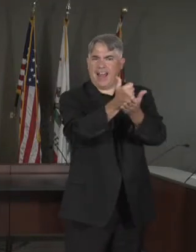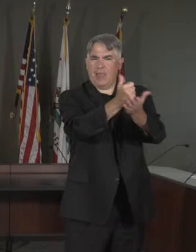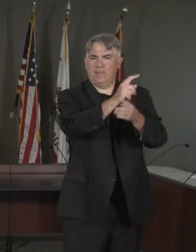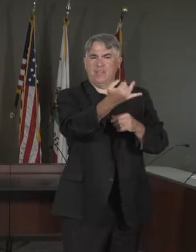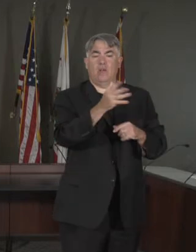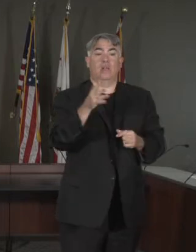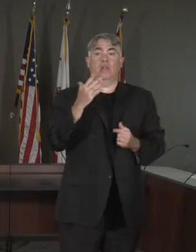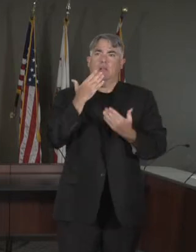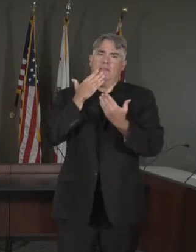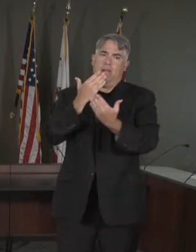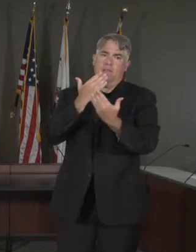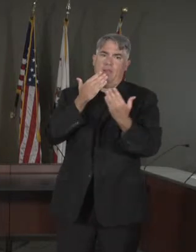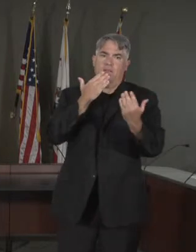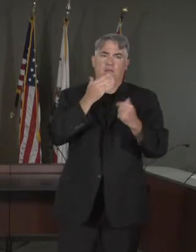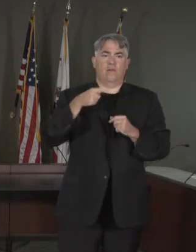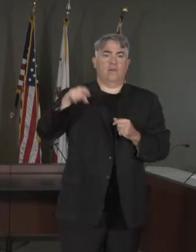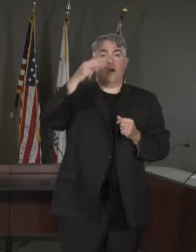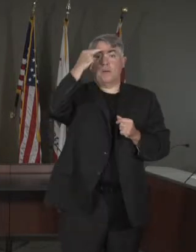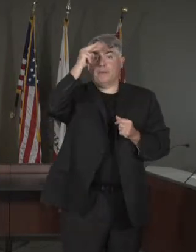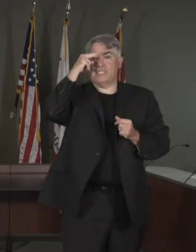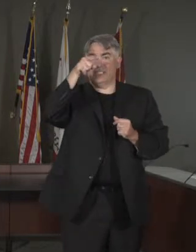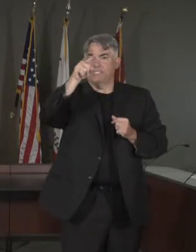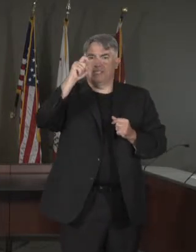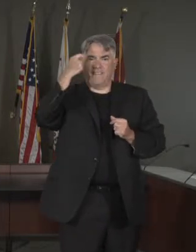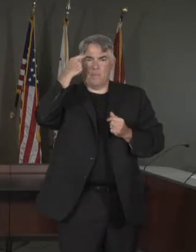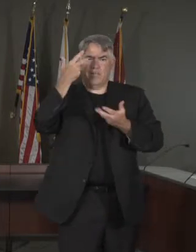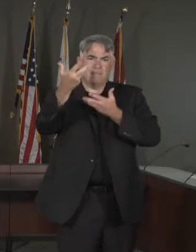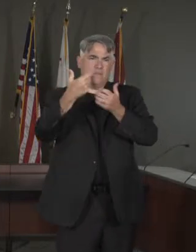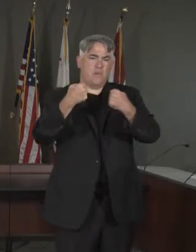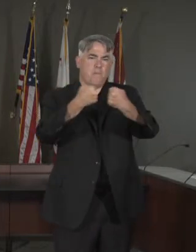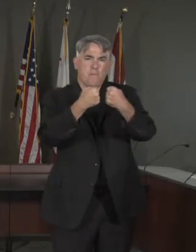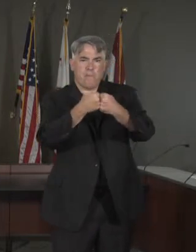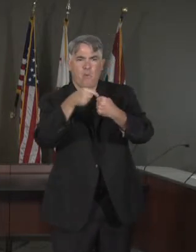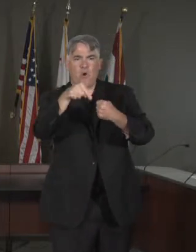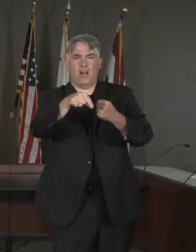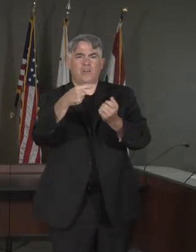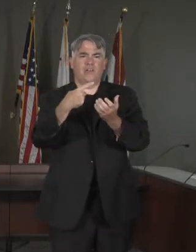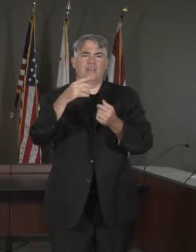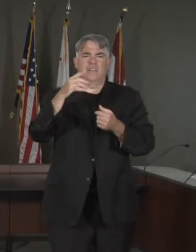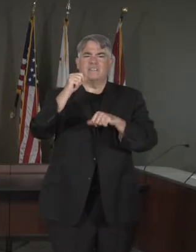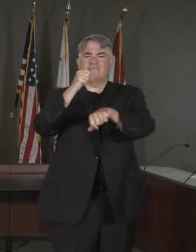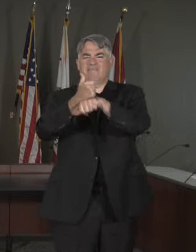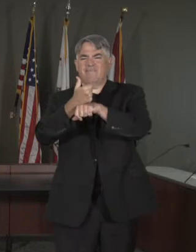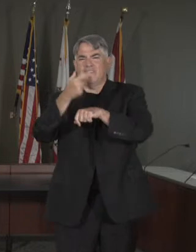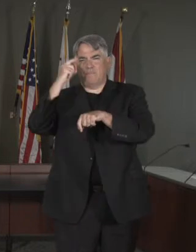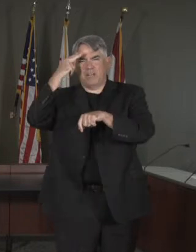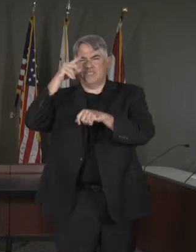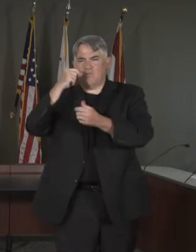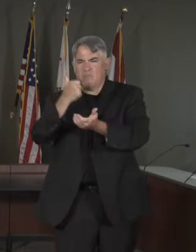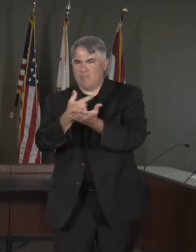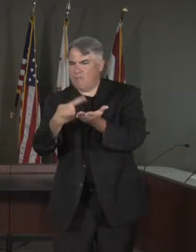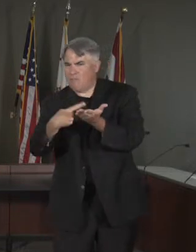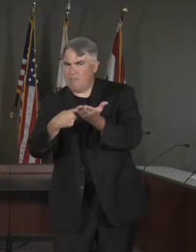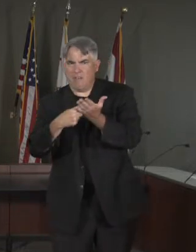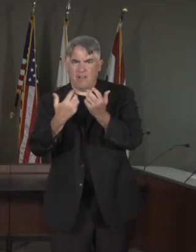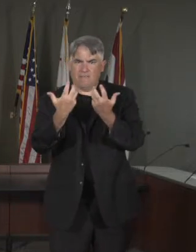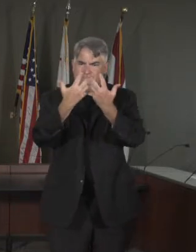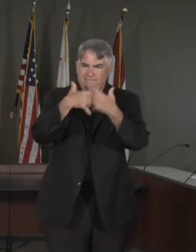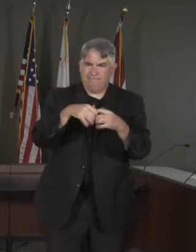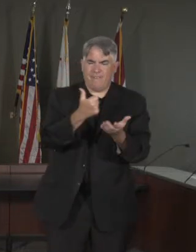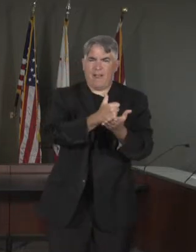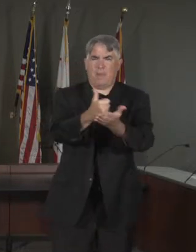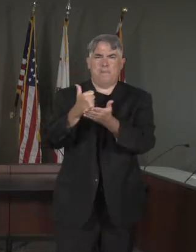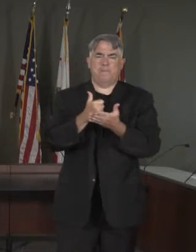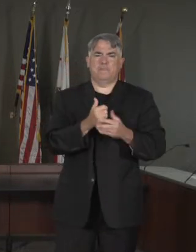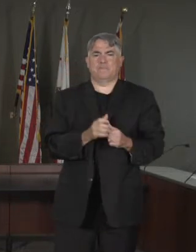cross-border partners. Thanks to this collaboration, not only did we administer already the first 10,000 vaccines, the program has now